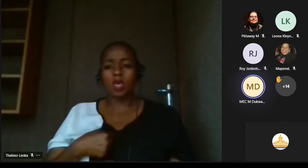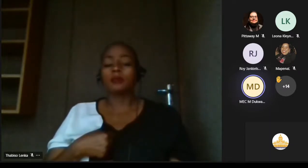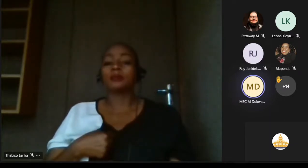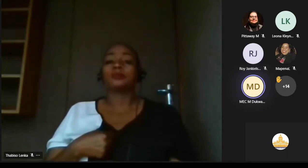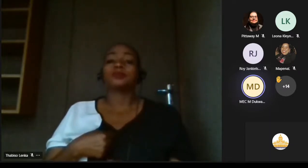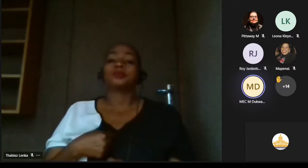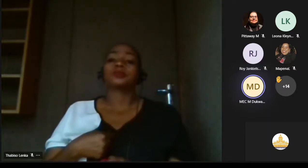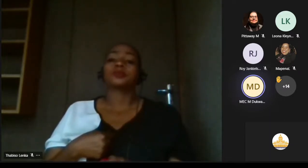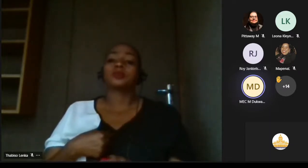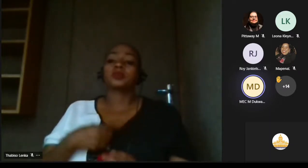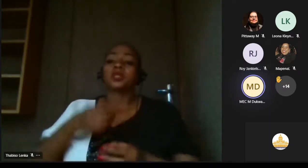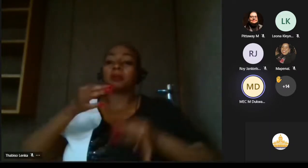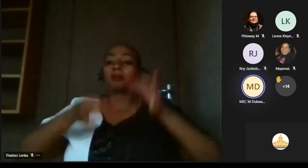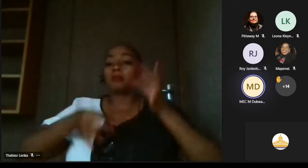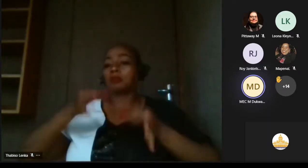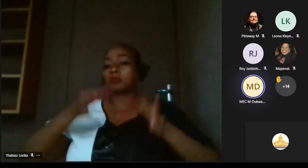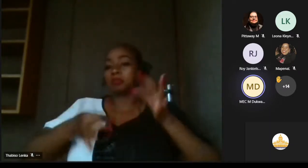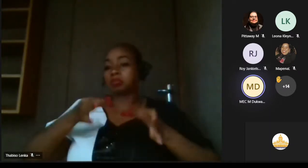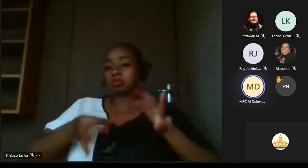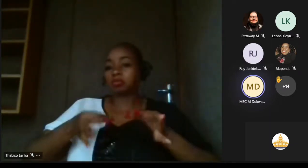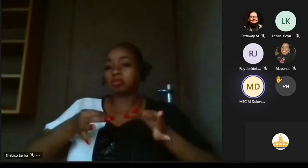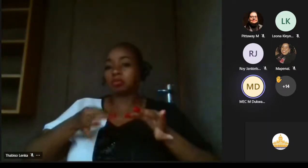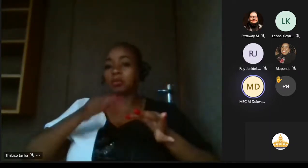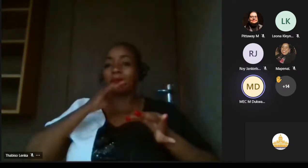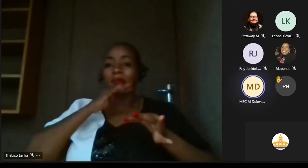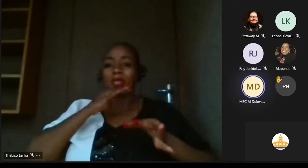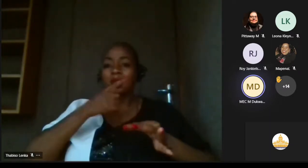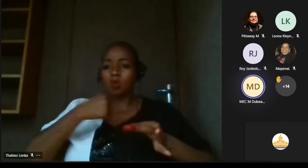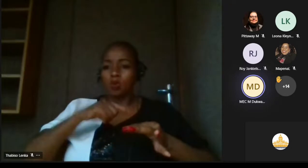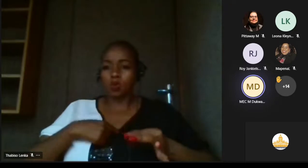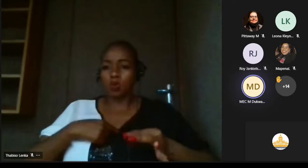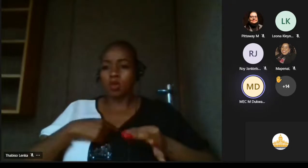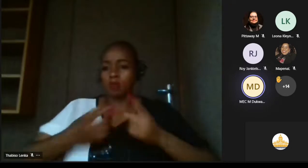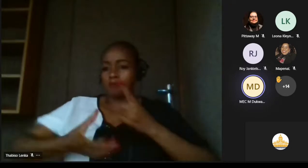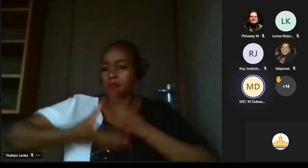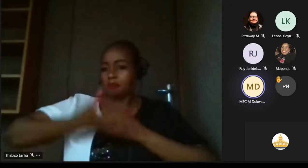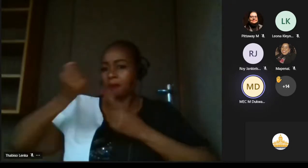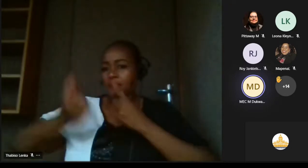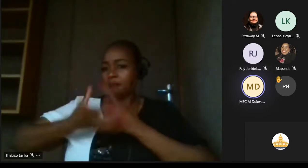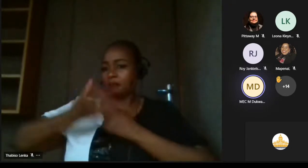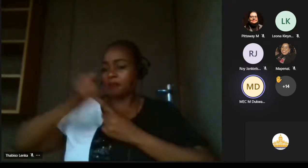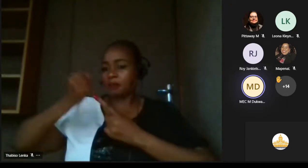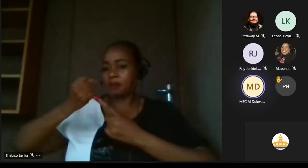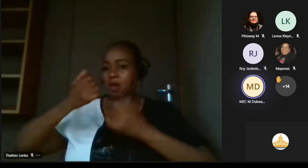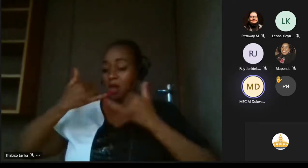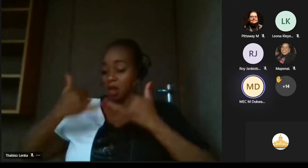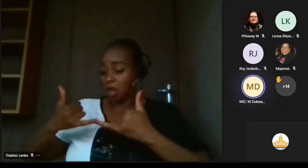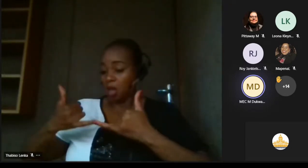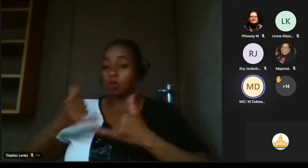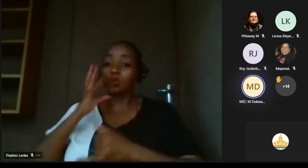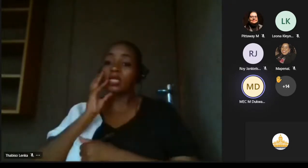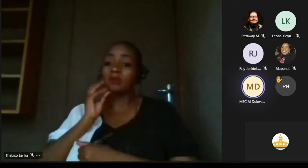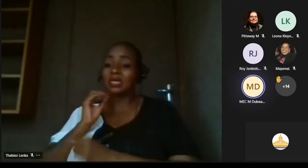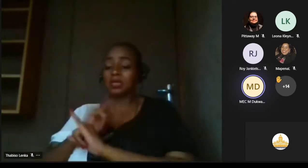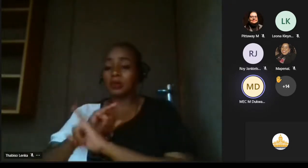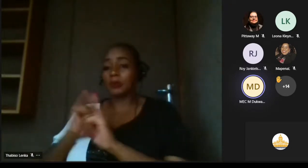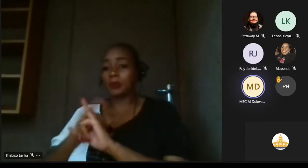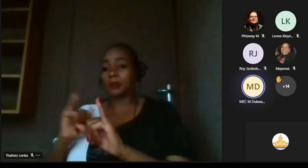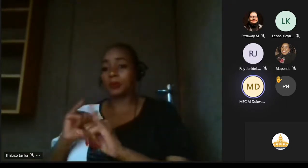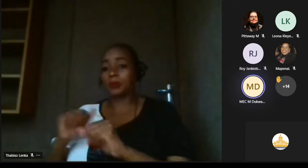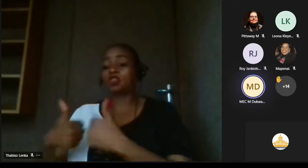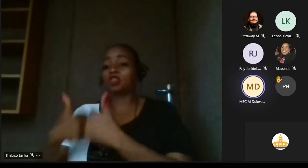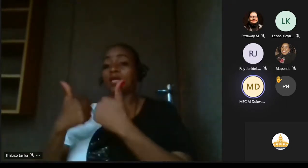party political point scoring. We are faced with a serious matter that we need to